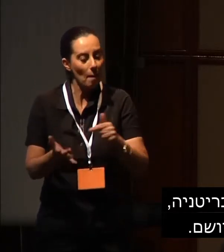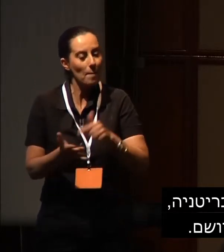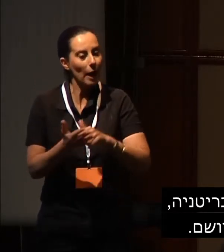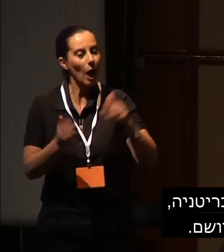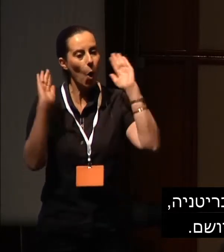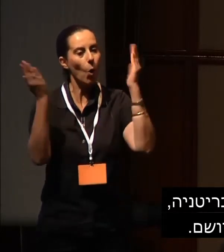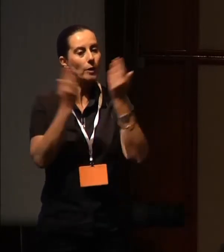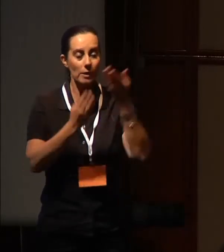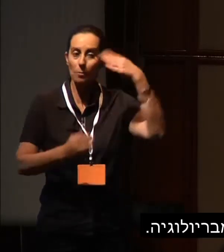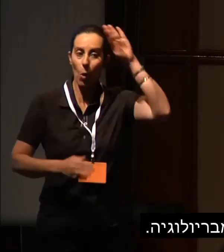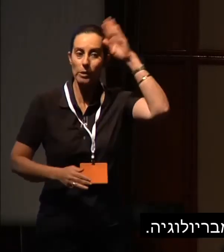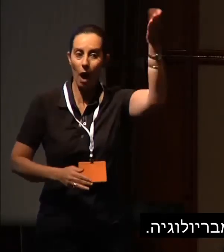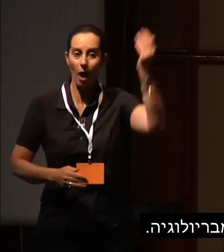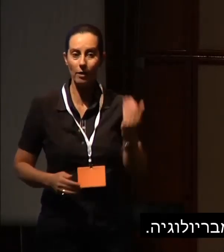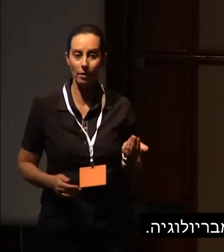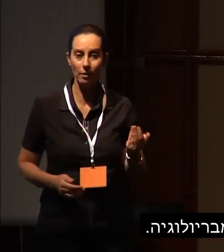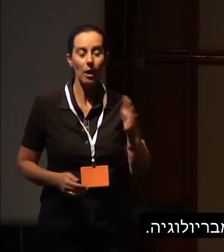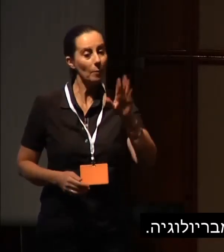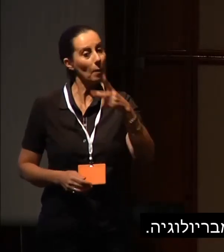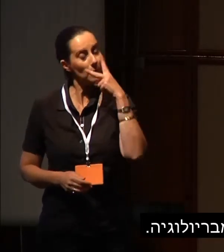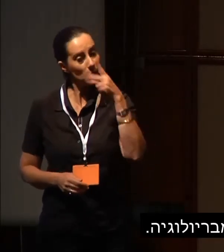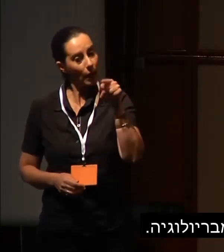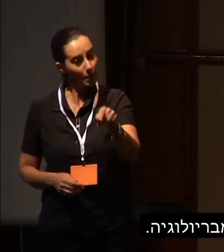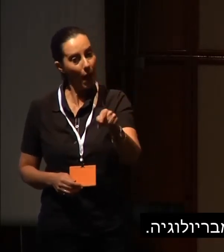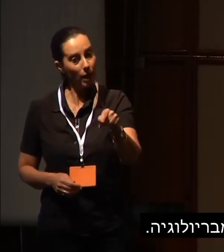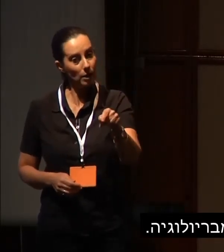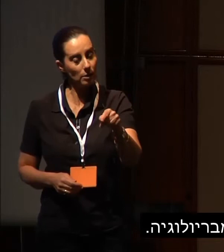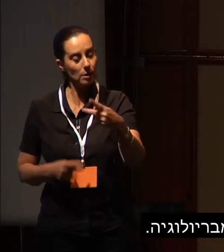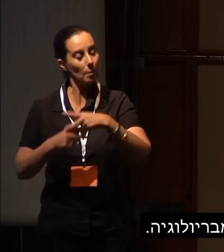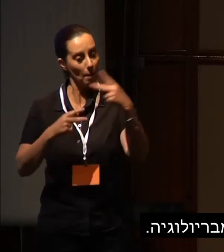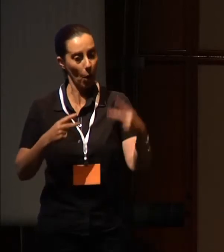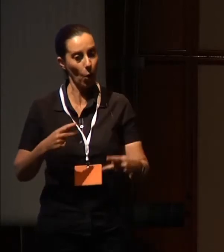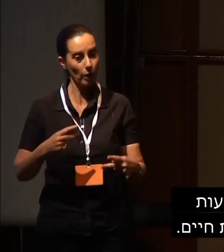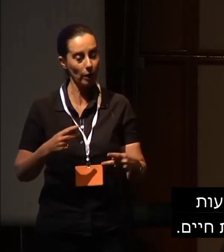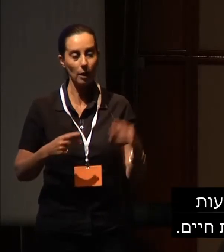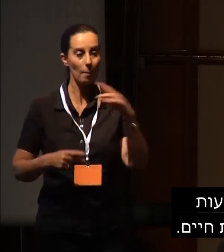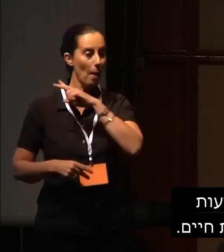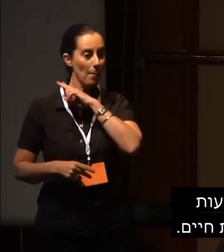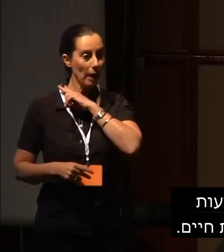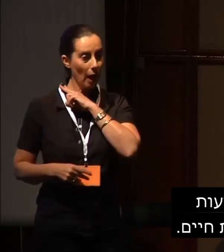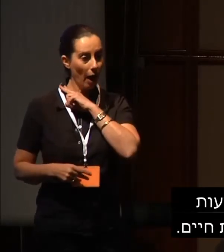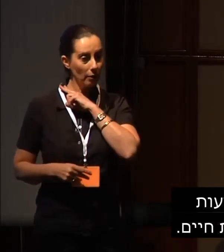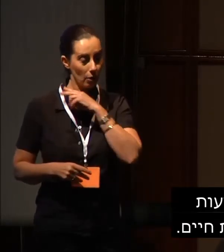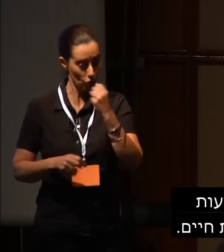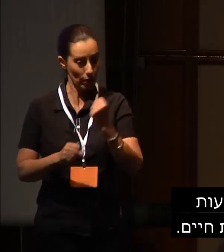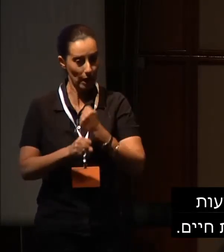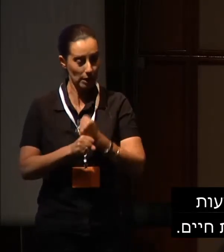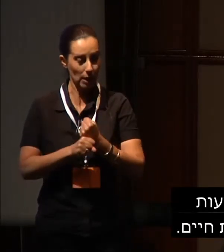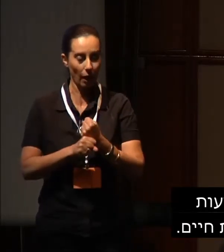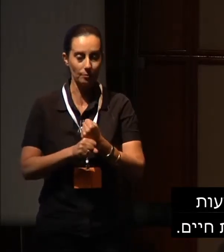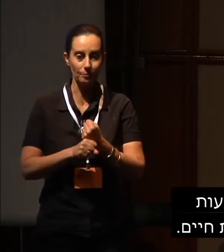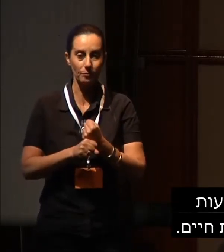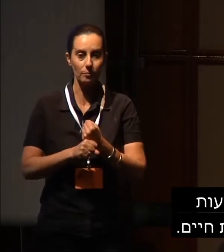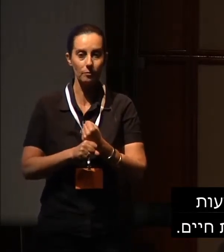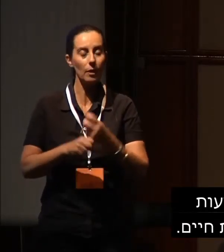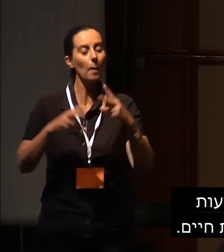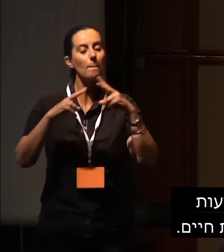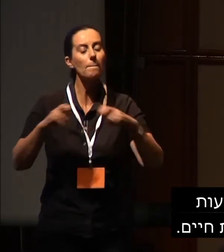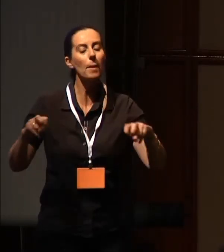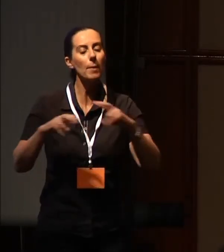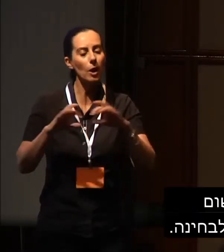they're also like looking at this. So we've got the Fertilization and Embryology Act, and it is for highly heritable and